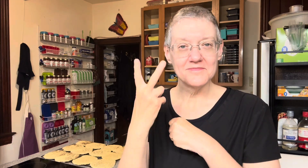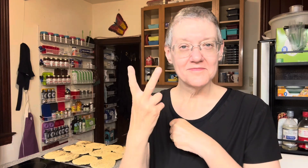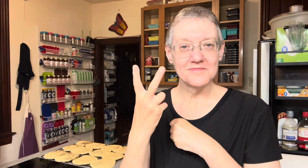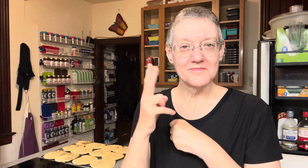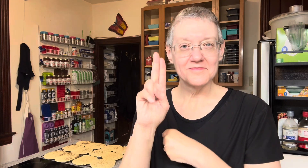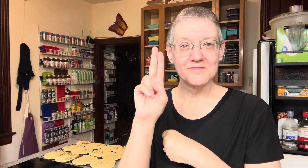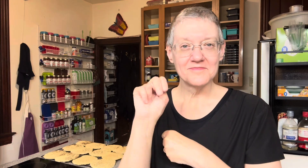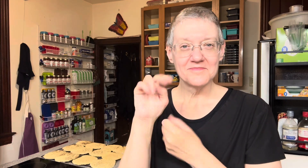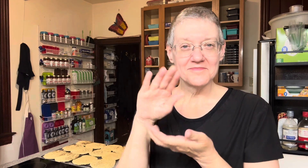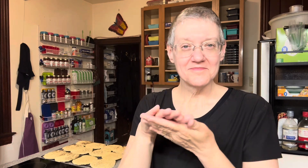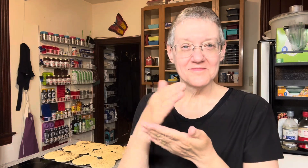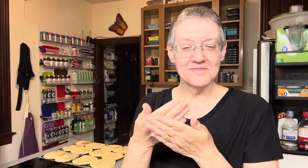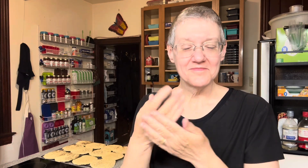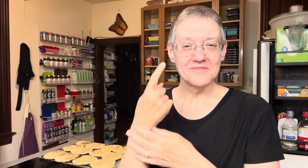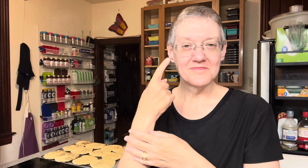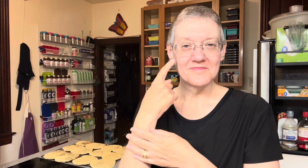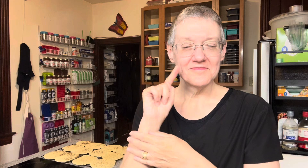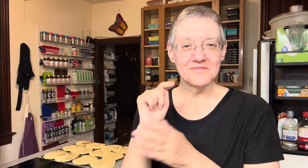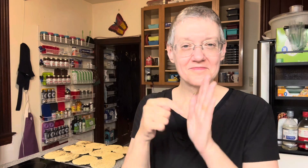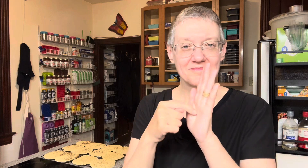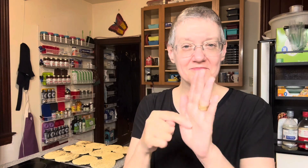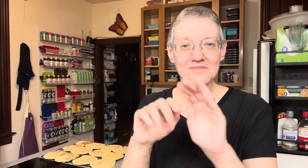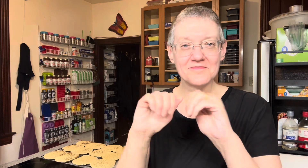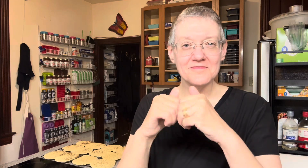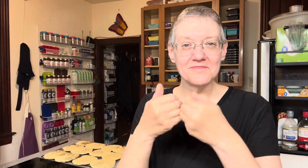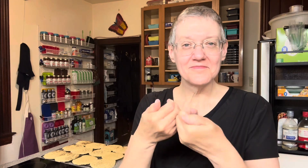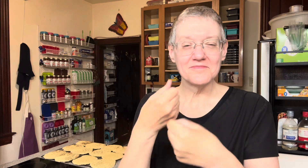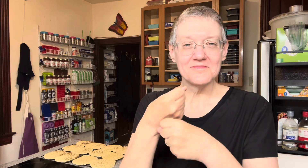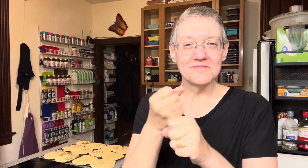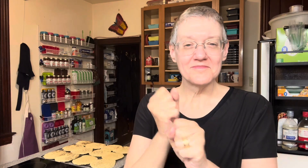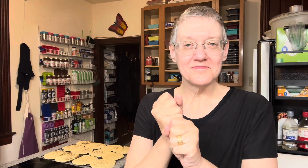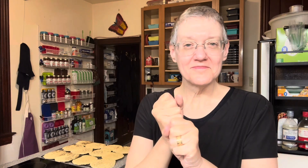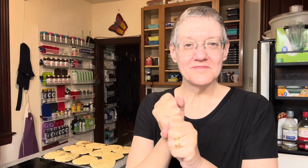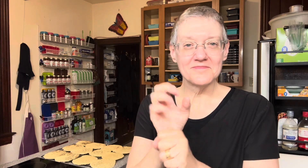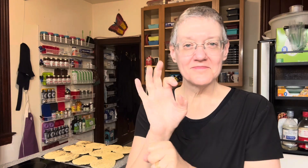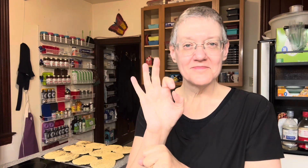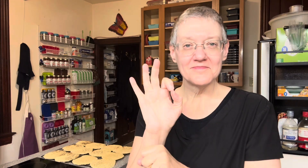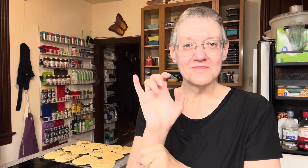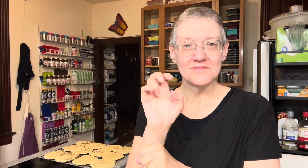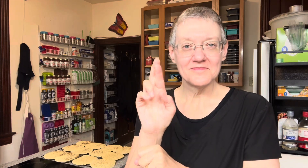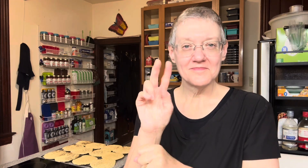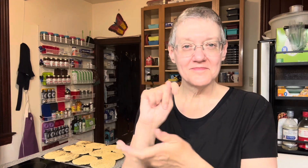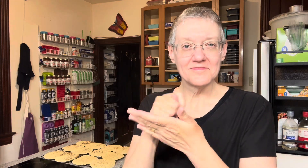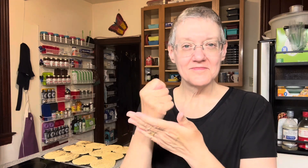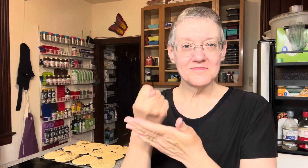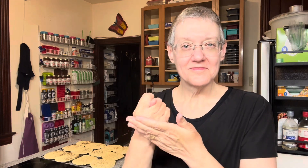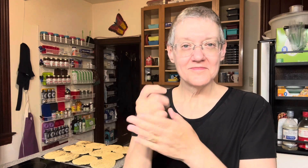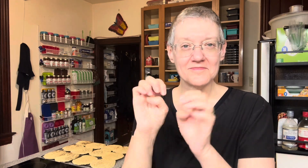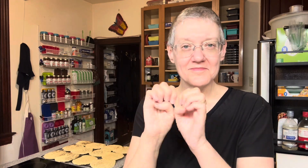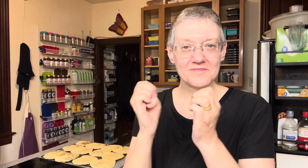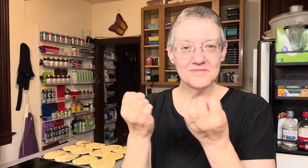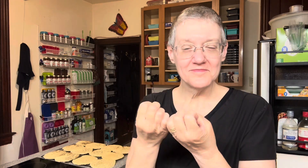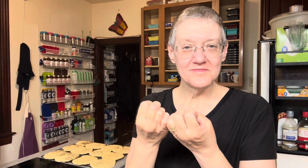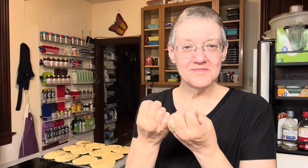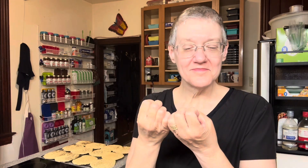couple uncooked to show you how to make enchiladas with flour tortilla. Those are best made with the dough still